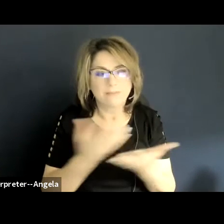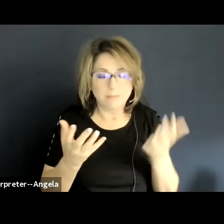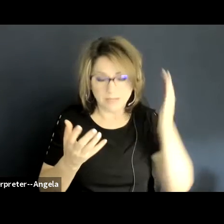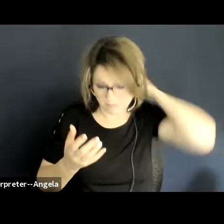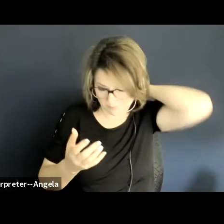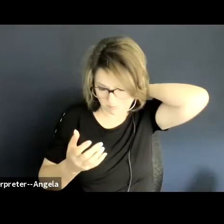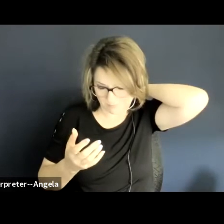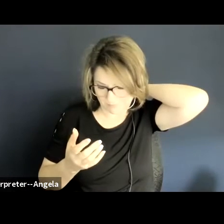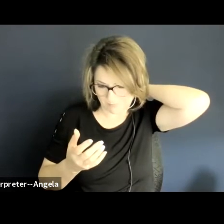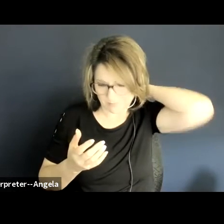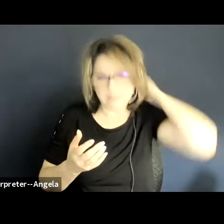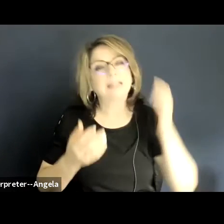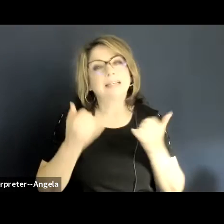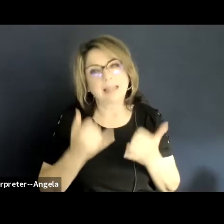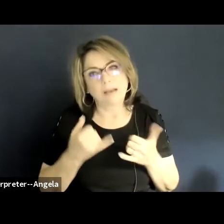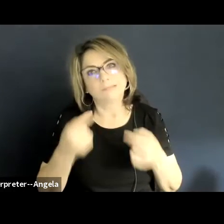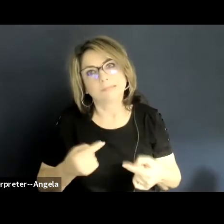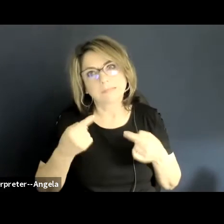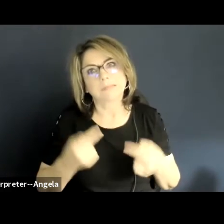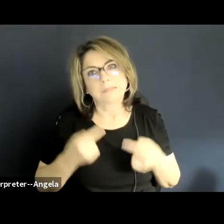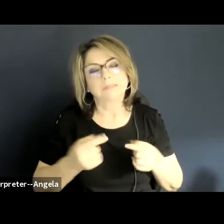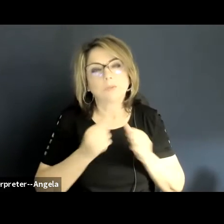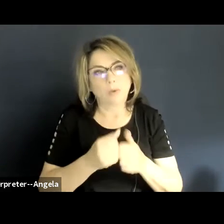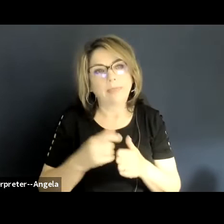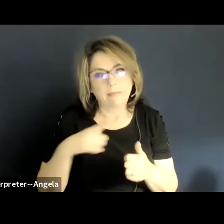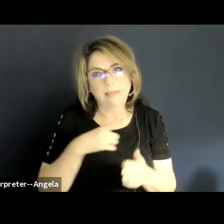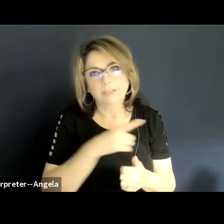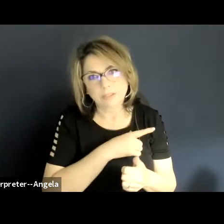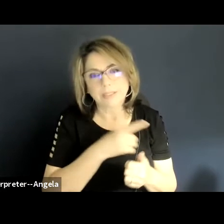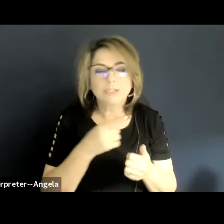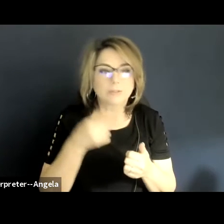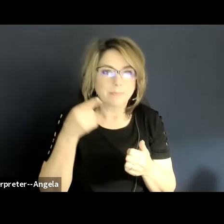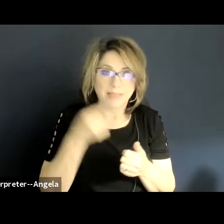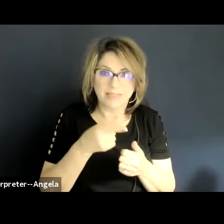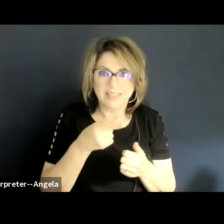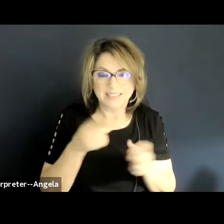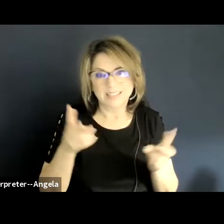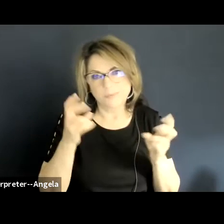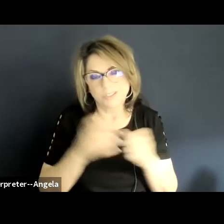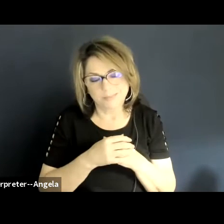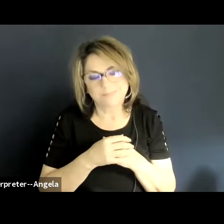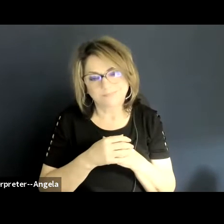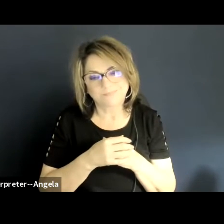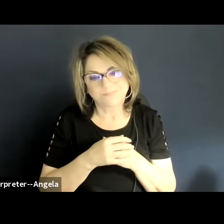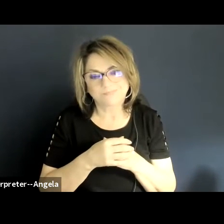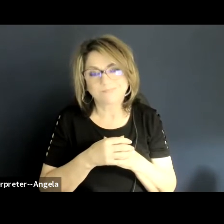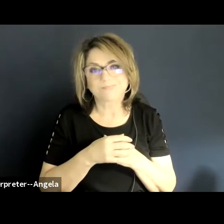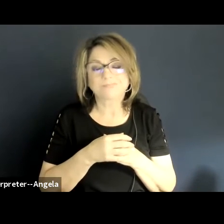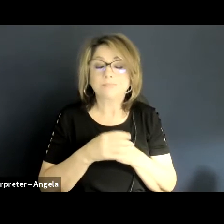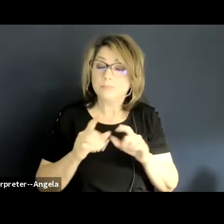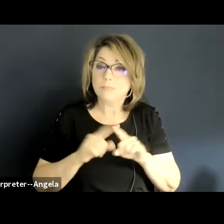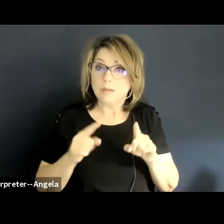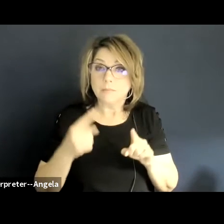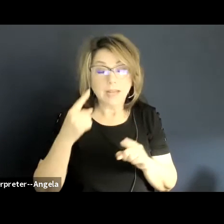fight going on within our legislature over this, and but I think it's